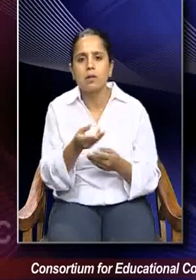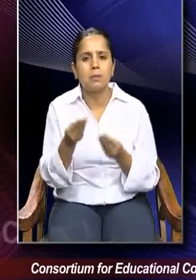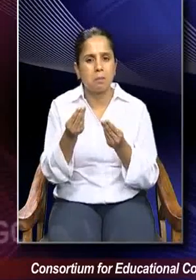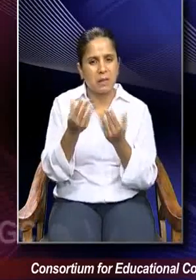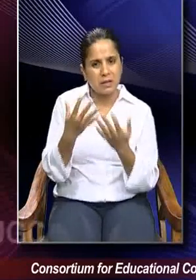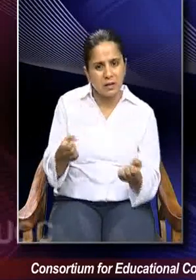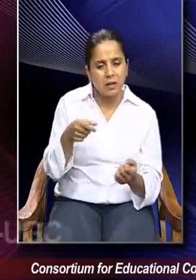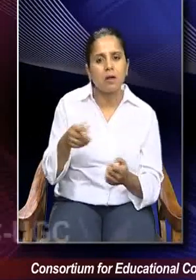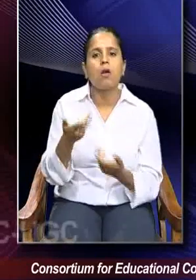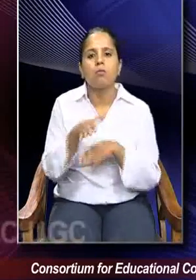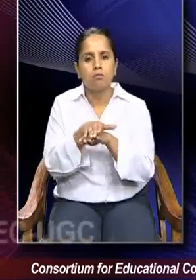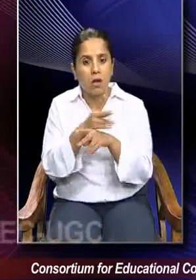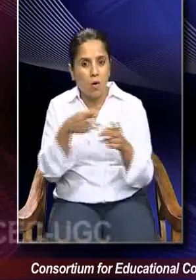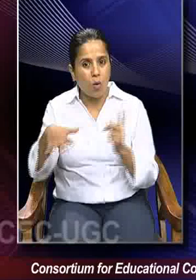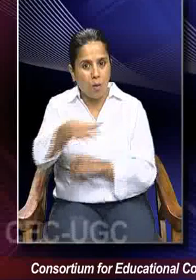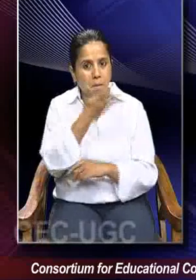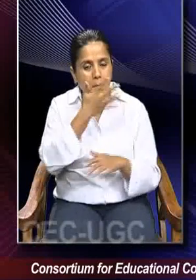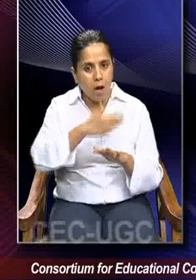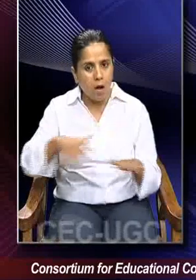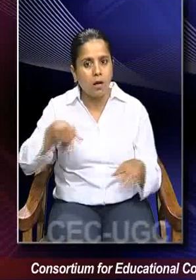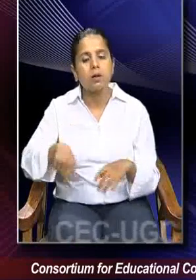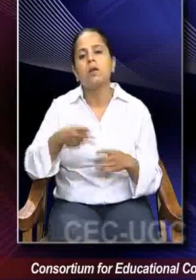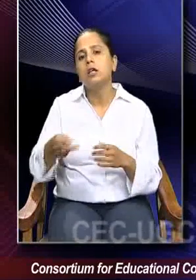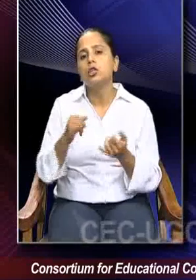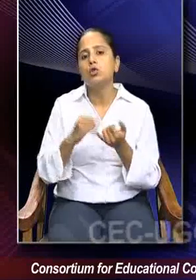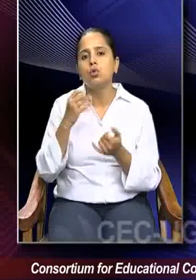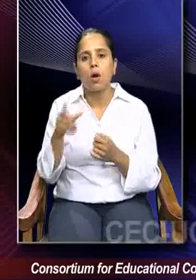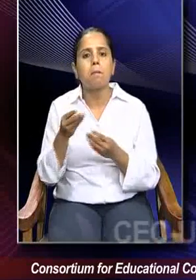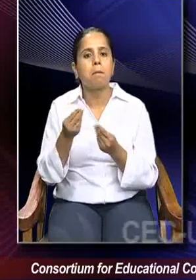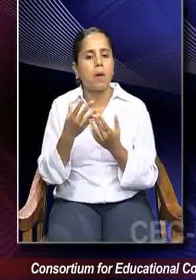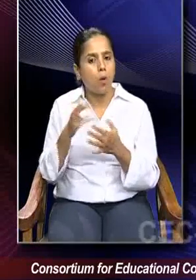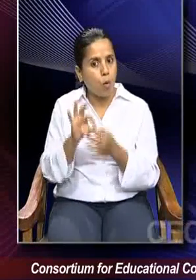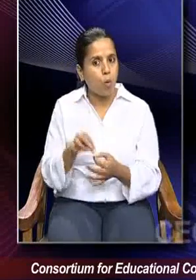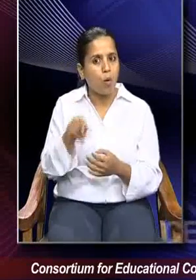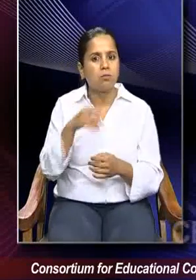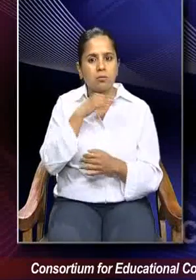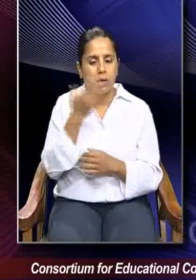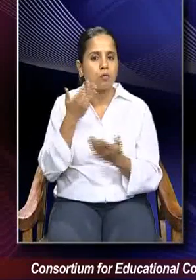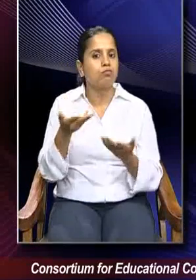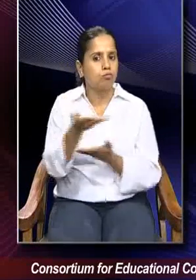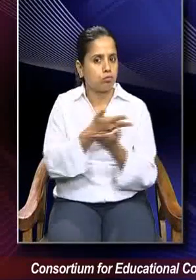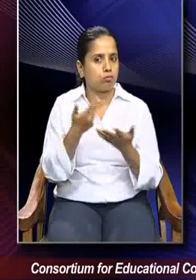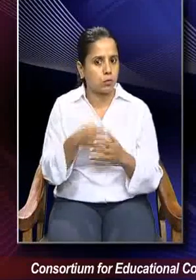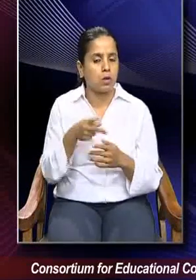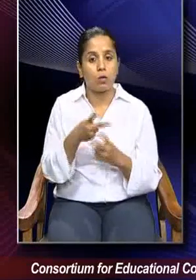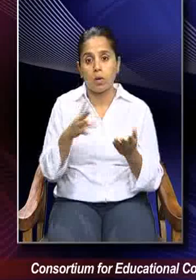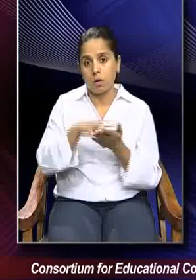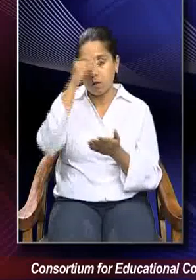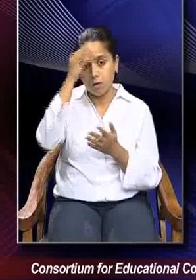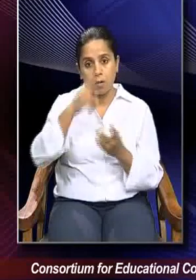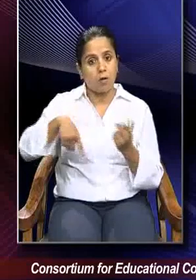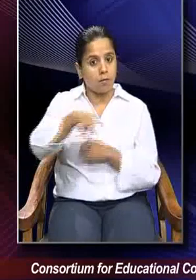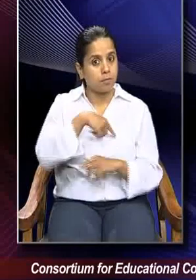pollution, marine pollution, soil pollution has also been introduced and discussed. Various learnings from